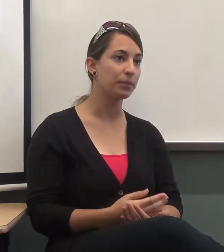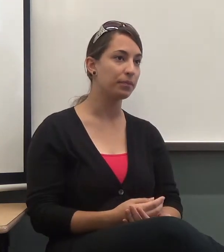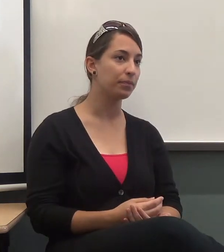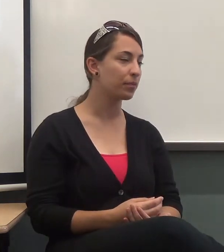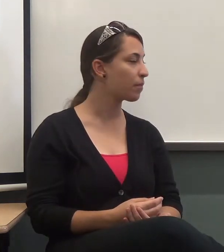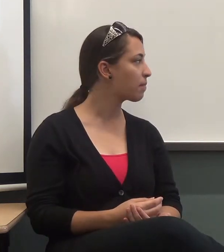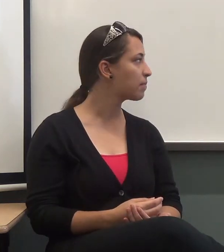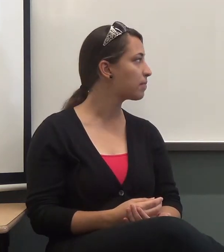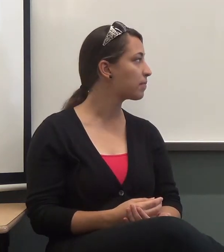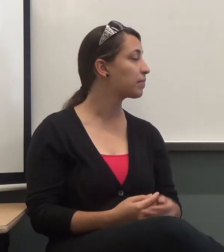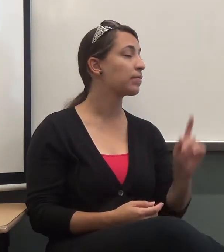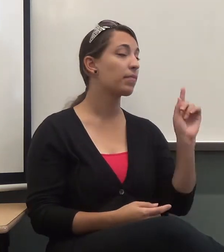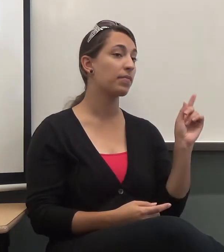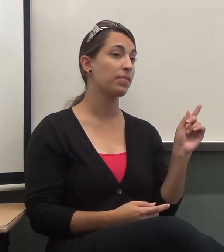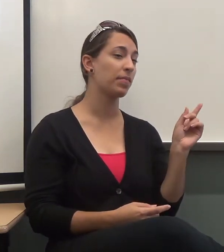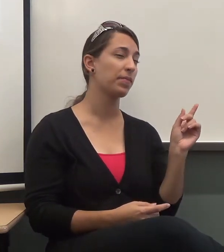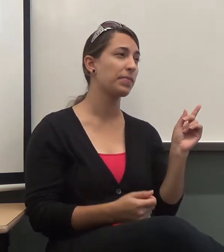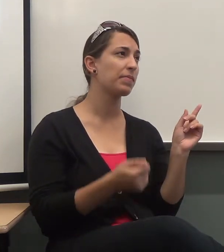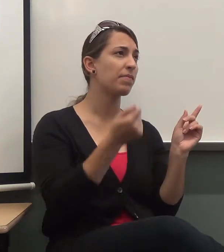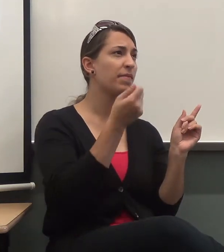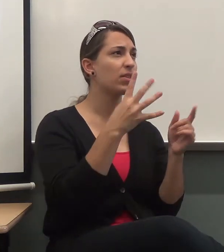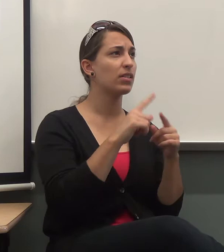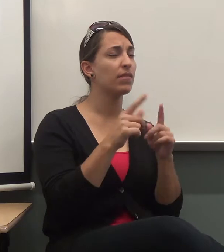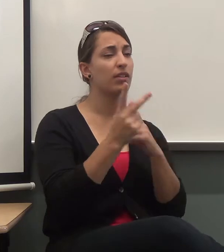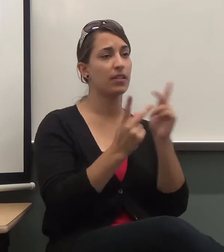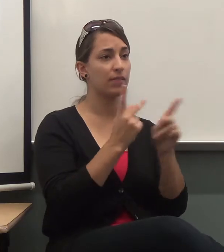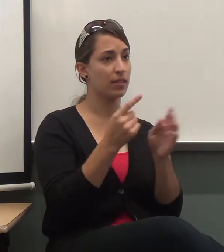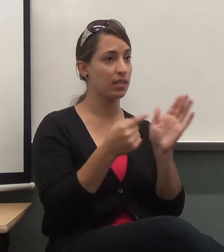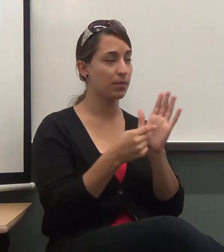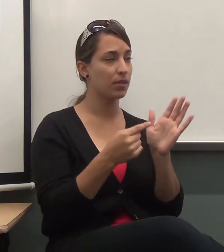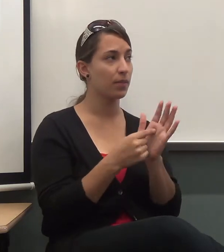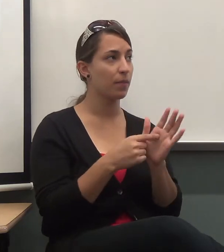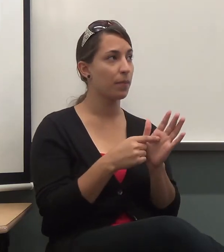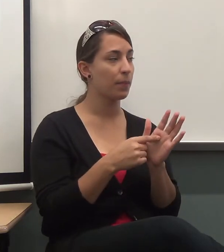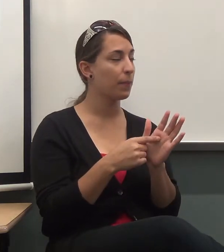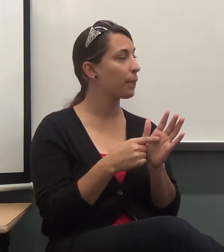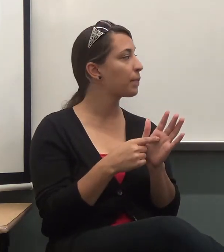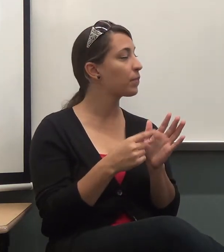Now, there are a couple different types of examples. One of the types of examples that we offered was called what?